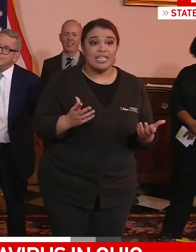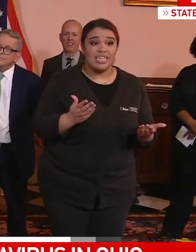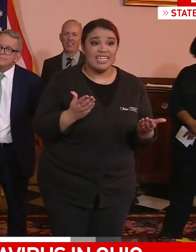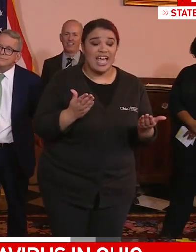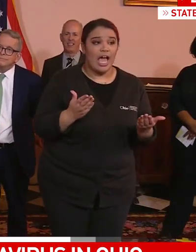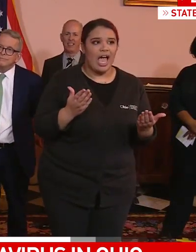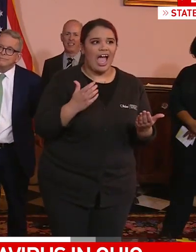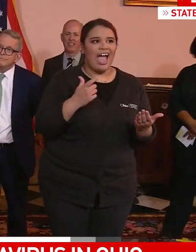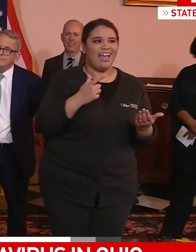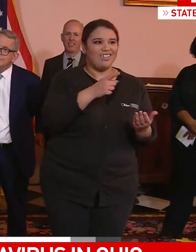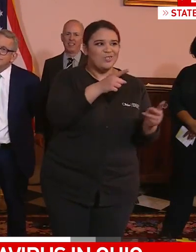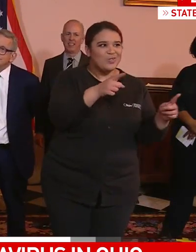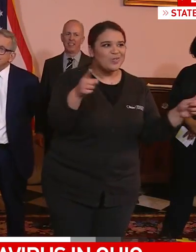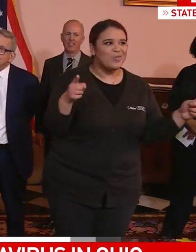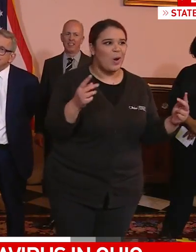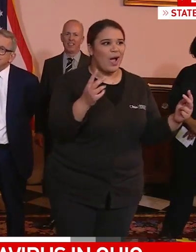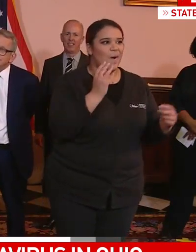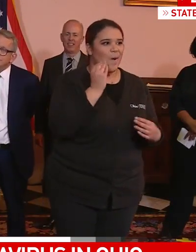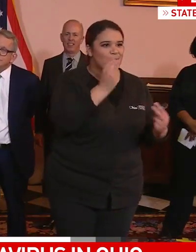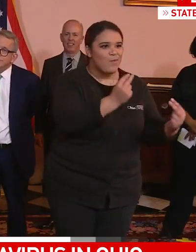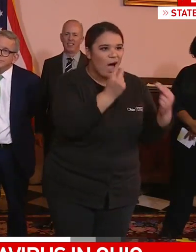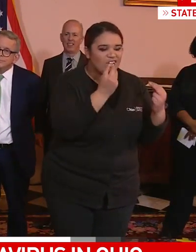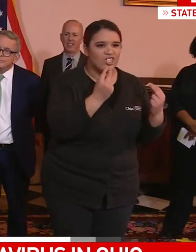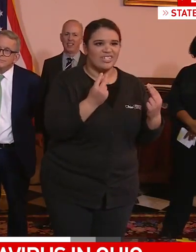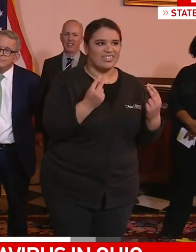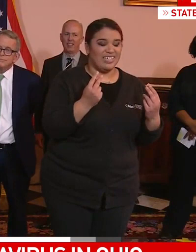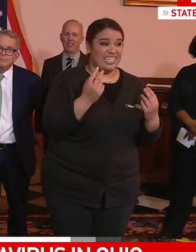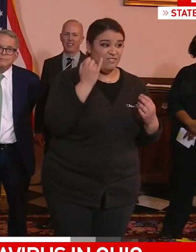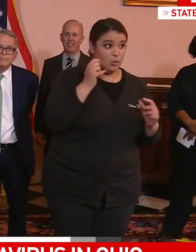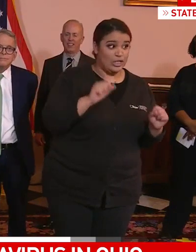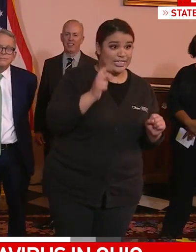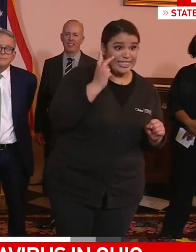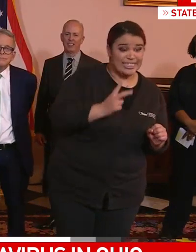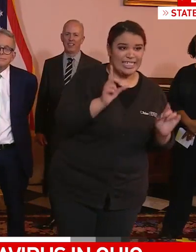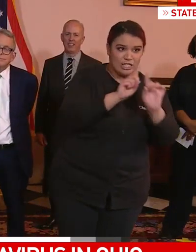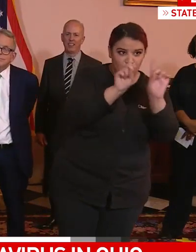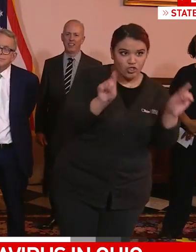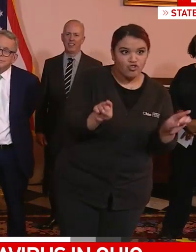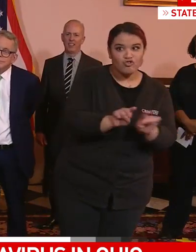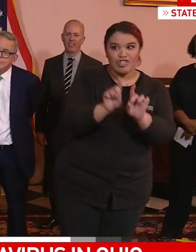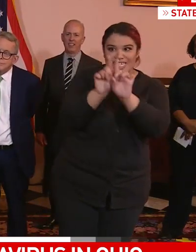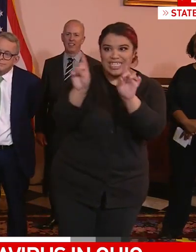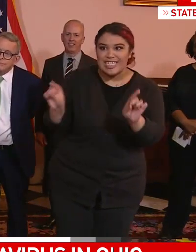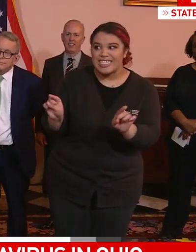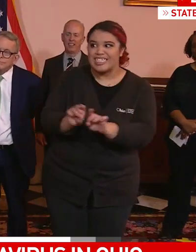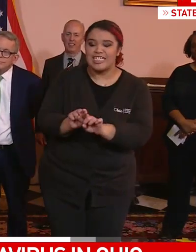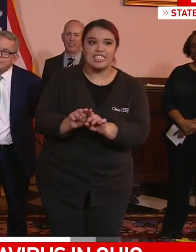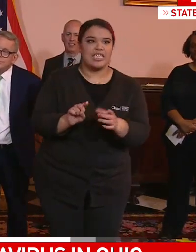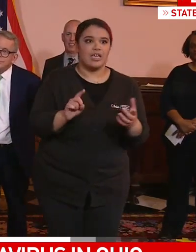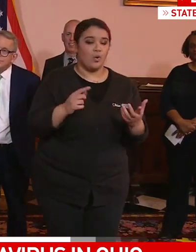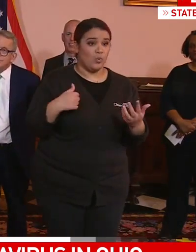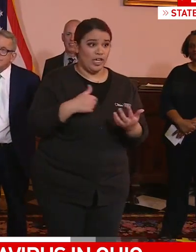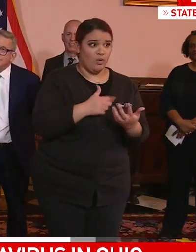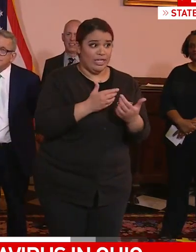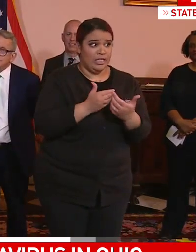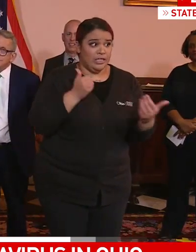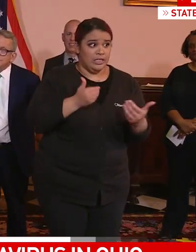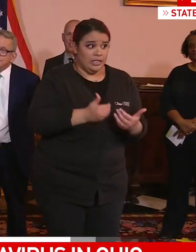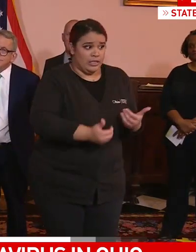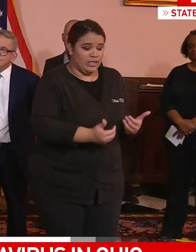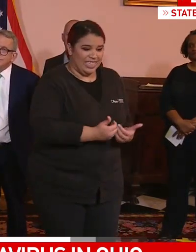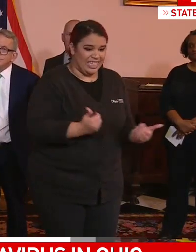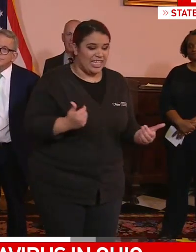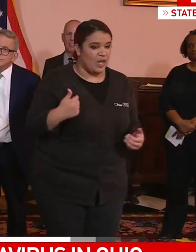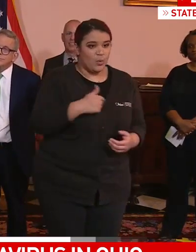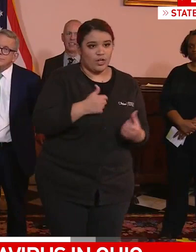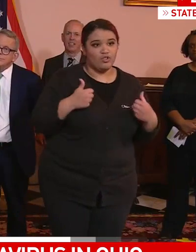the elaborate things we're taking, and all of us, and especially those who aren't in essential jobs, we're doing our very best